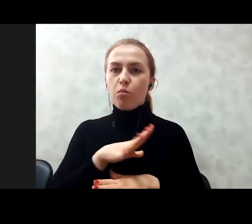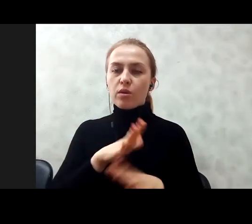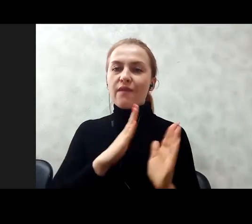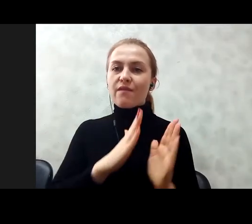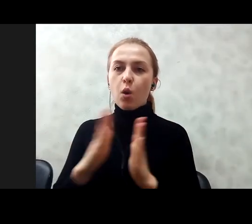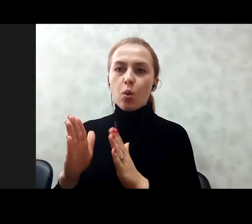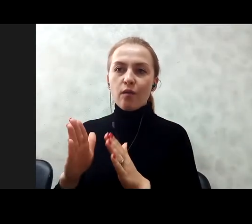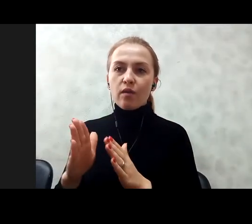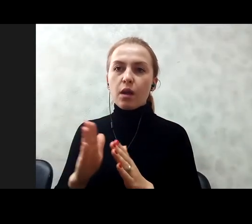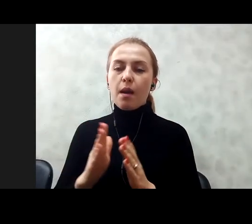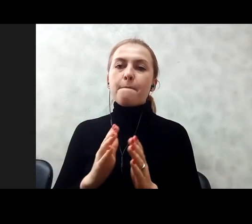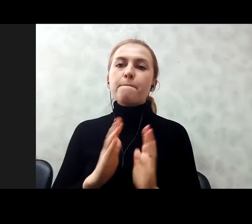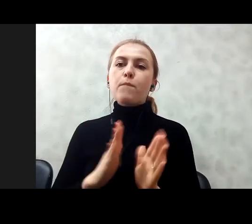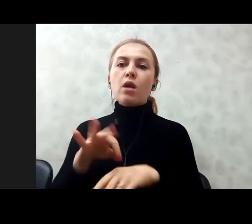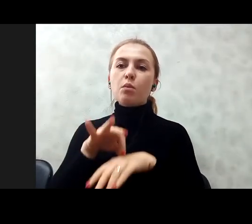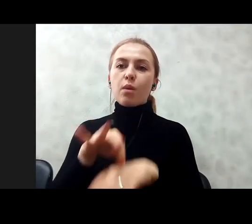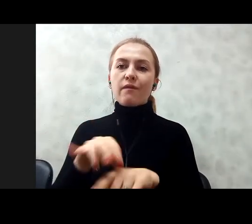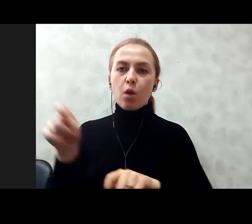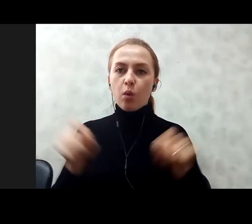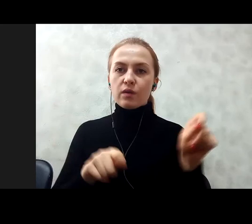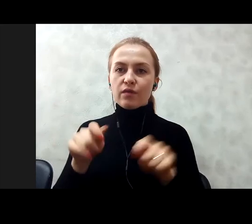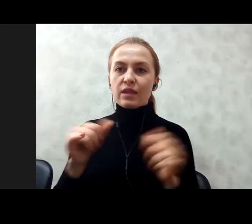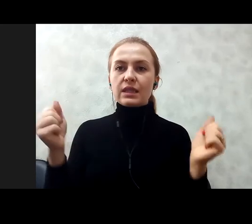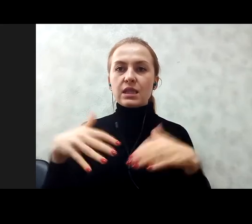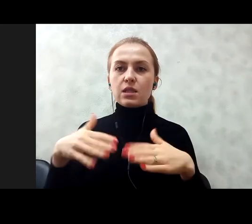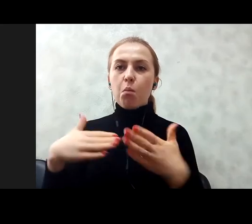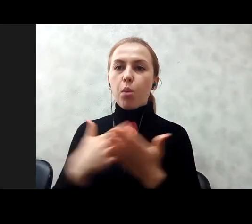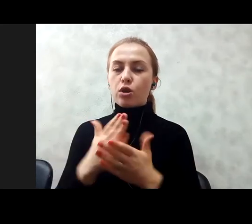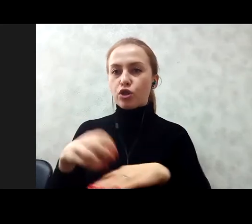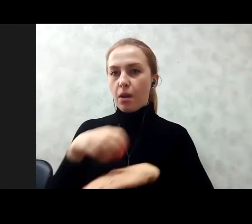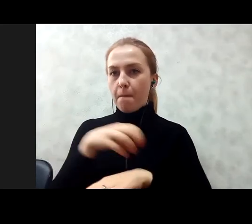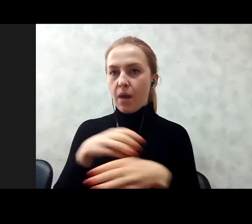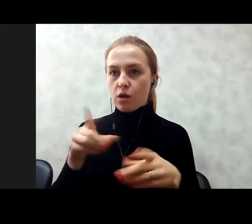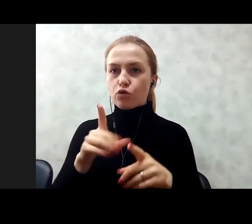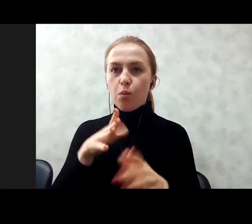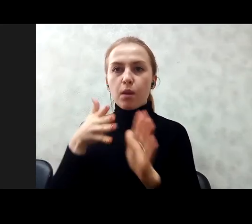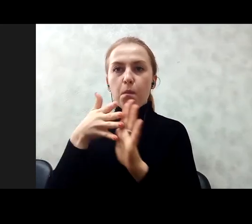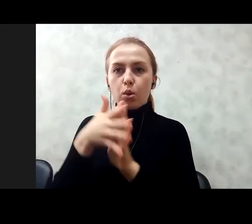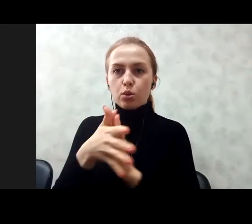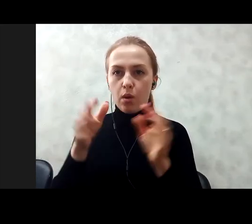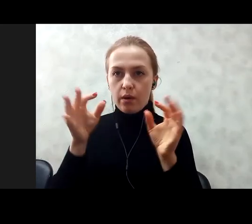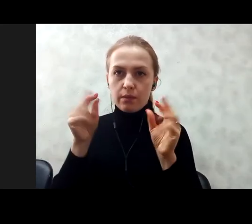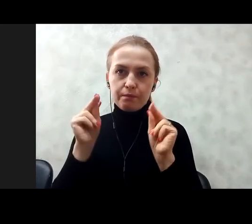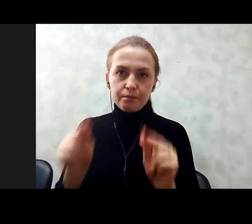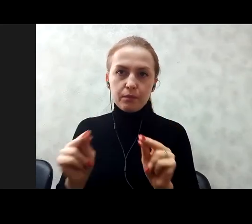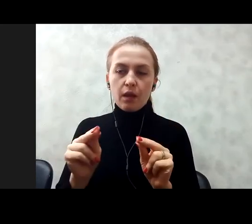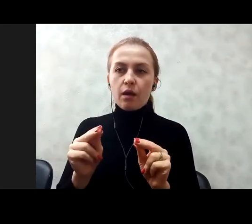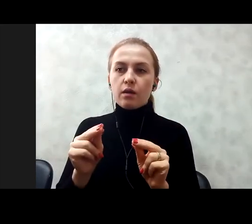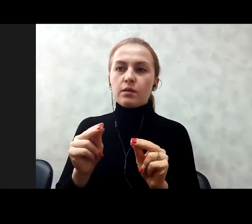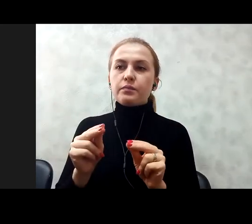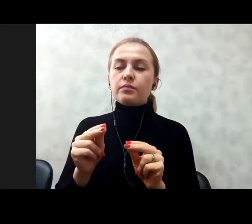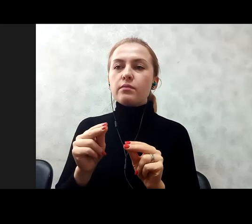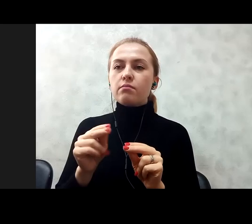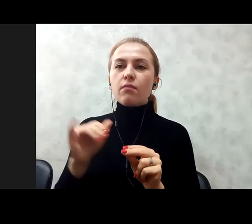parties. The parties that are presently in the parliament were not ready